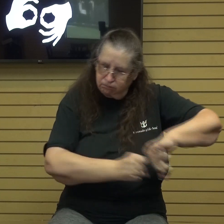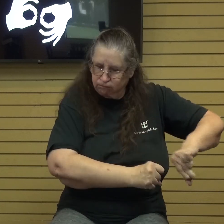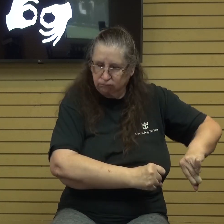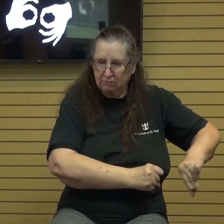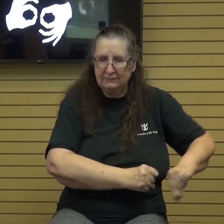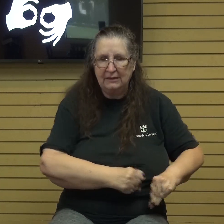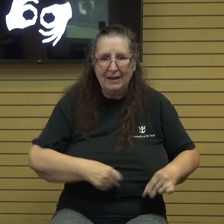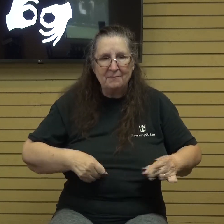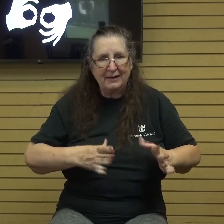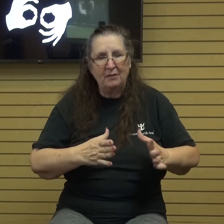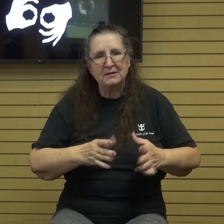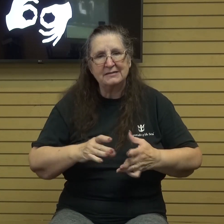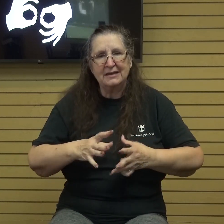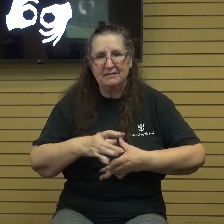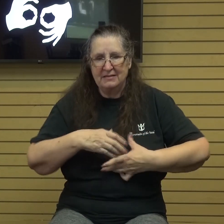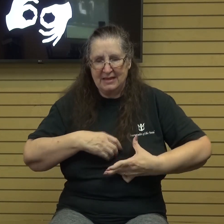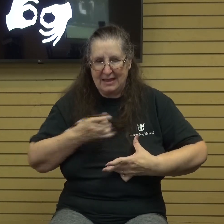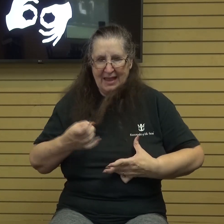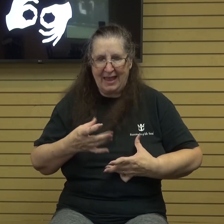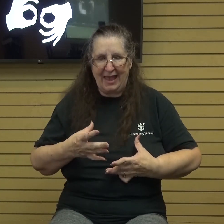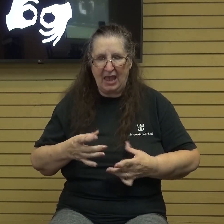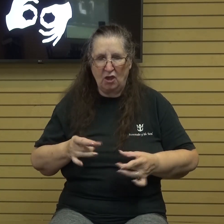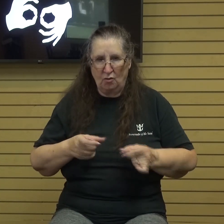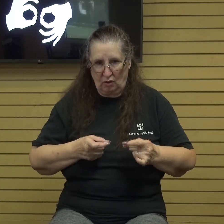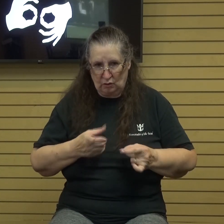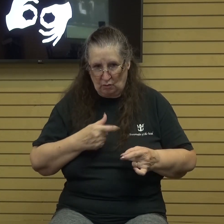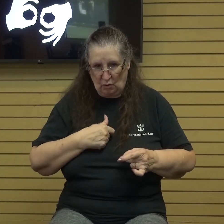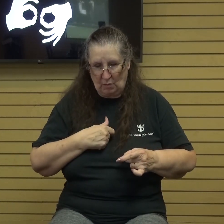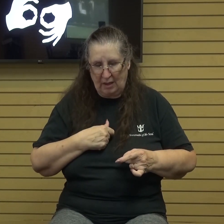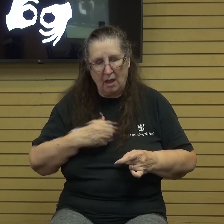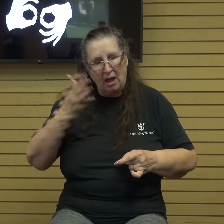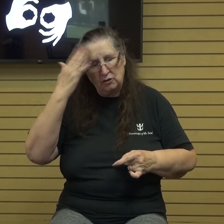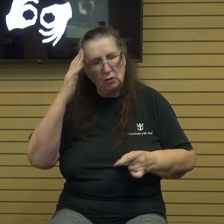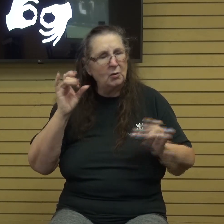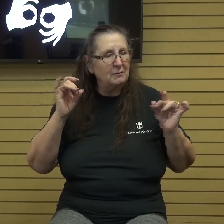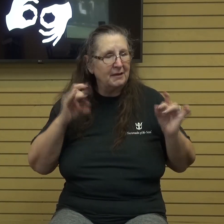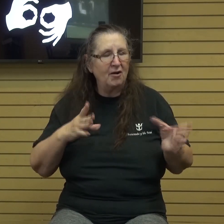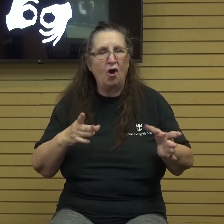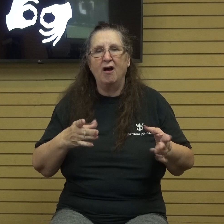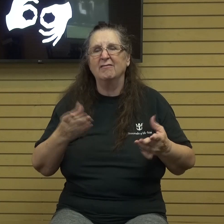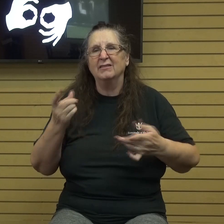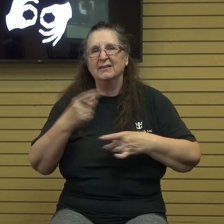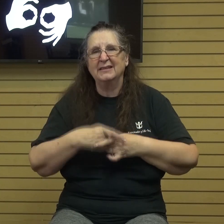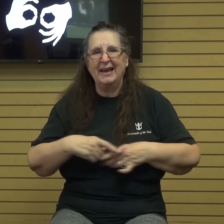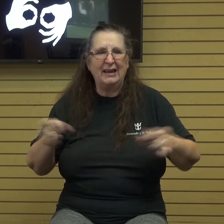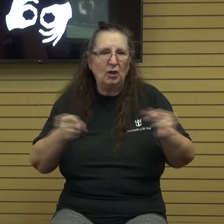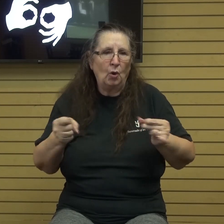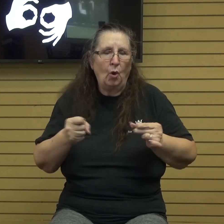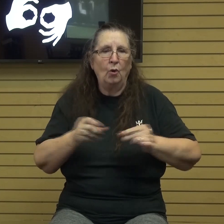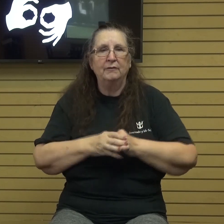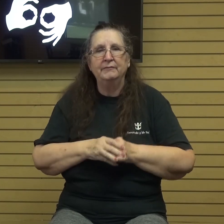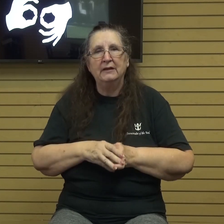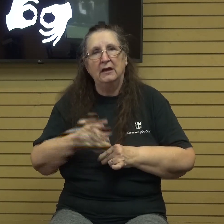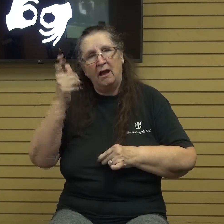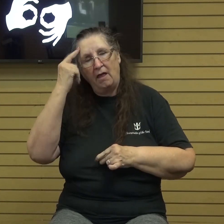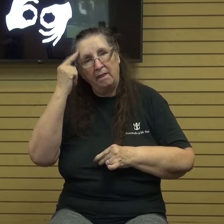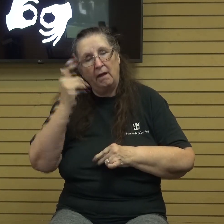letting kind of take over, because I just knew it was going to be a miserable day, and it was just going to be horrible and freezing cold. And so I just thought,